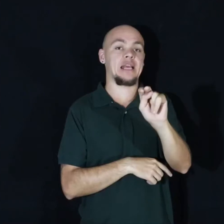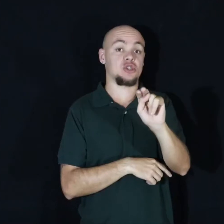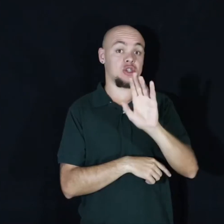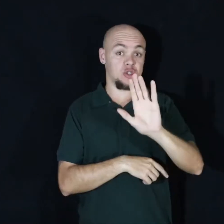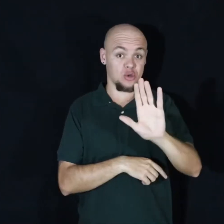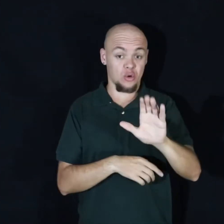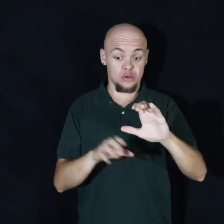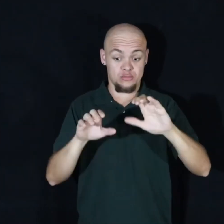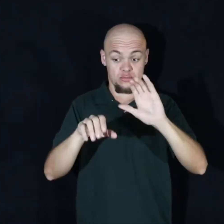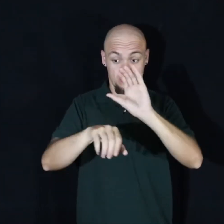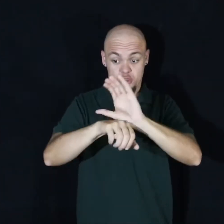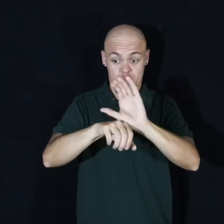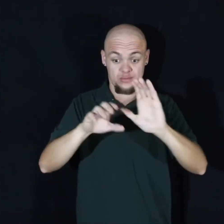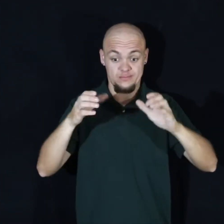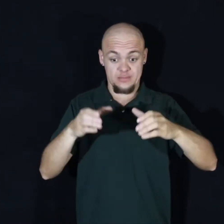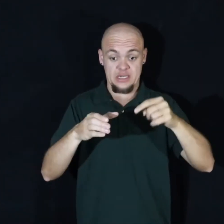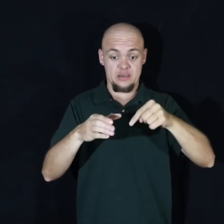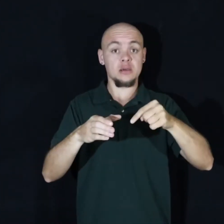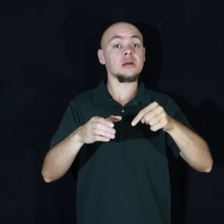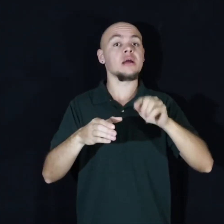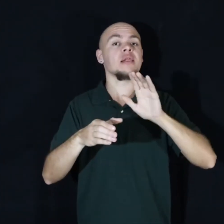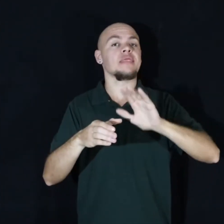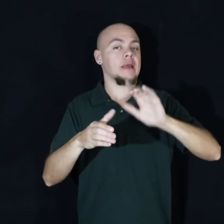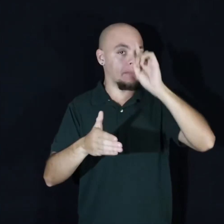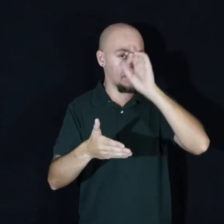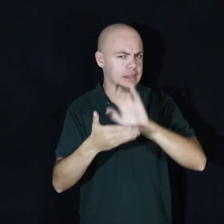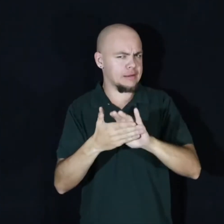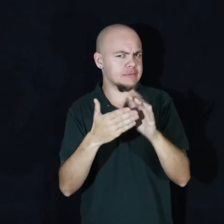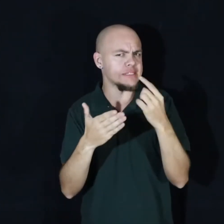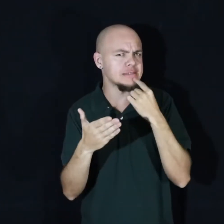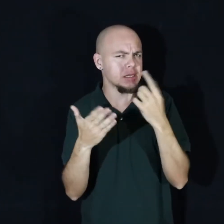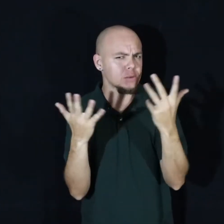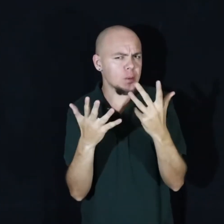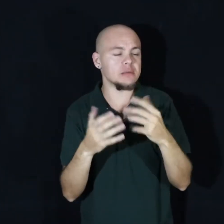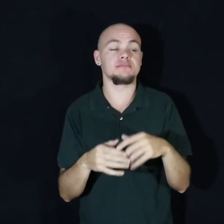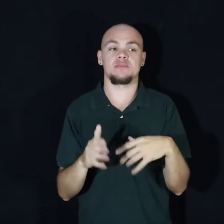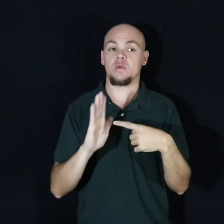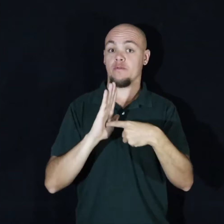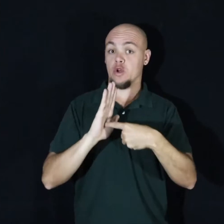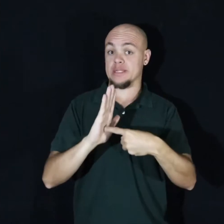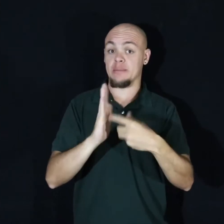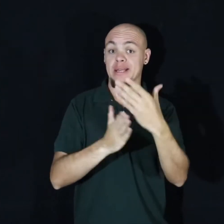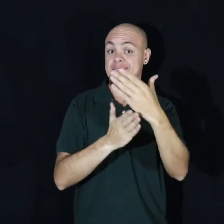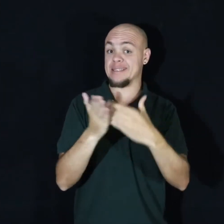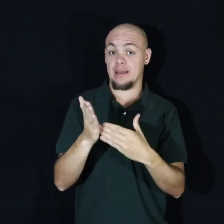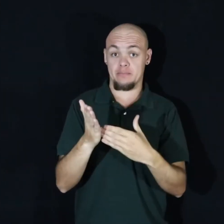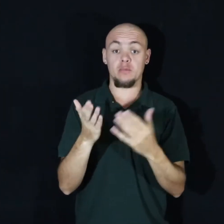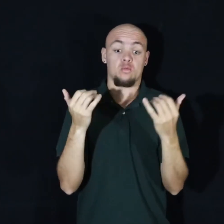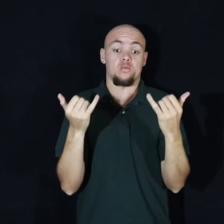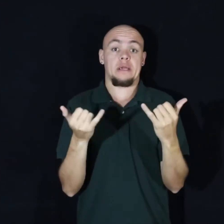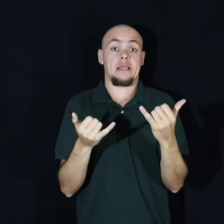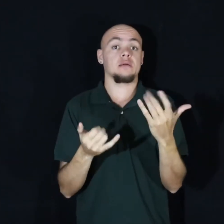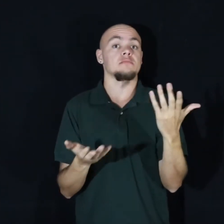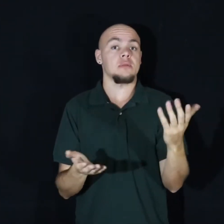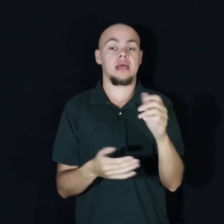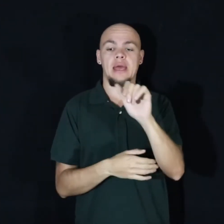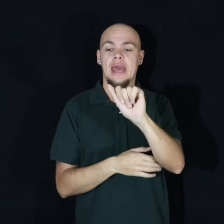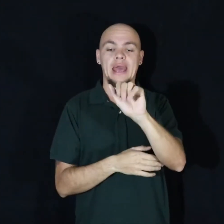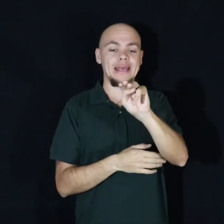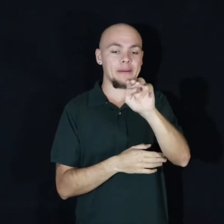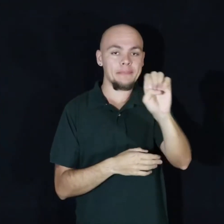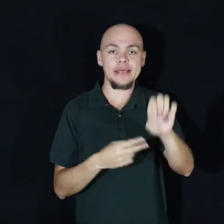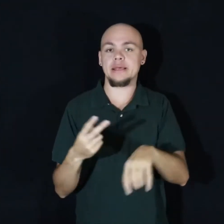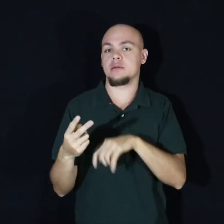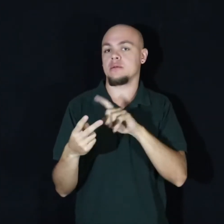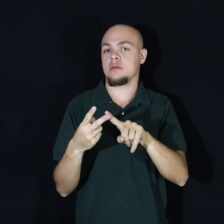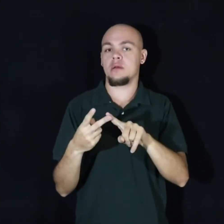stance? What does the denomination that has ordained you say? So, for example, there are some